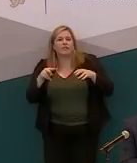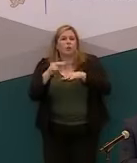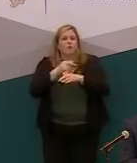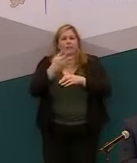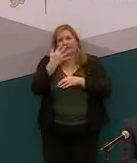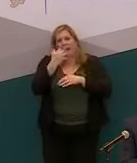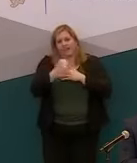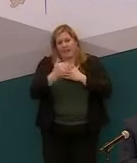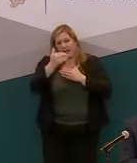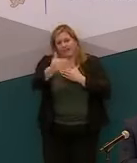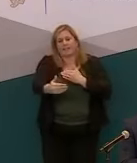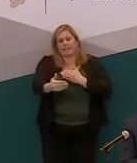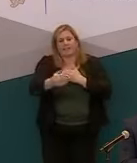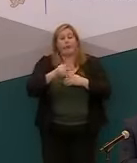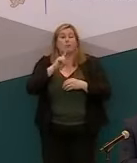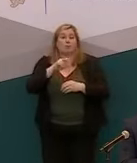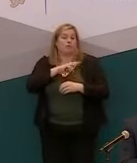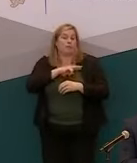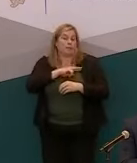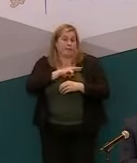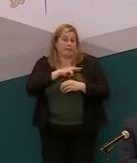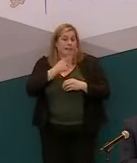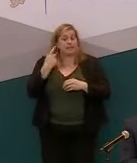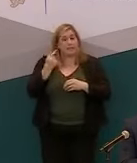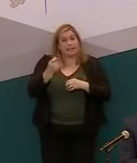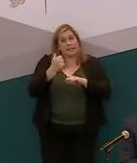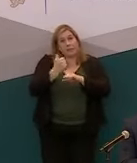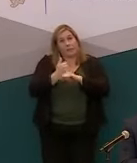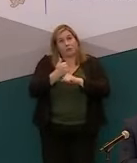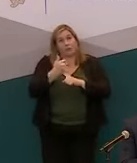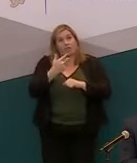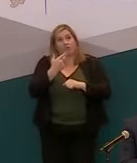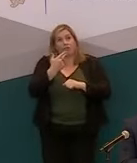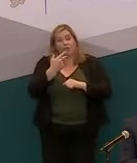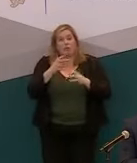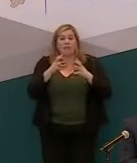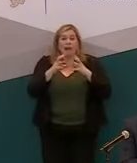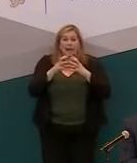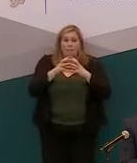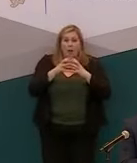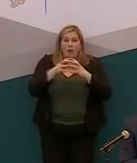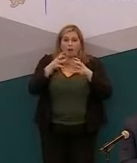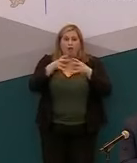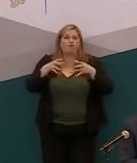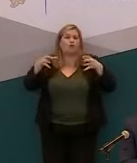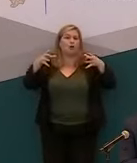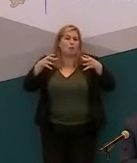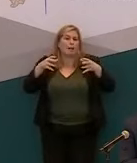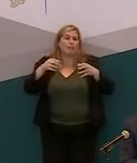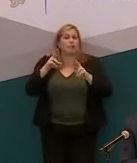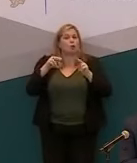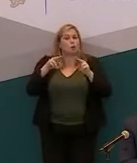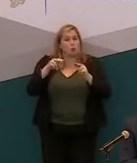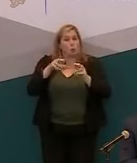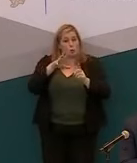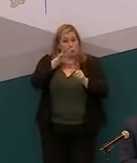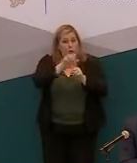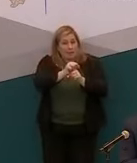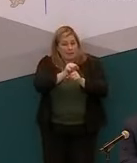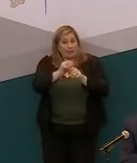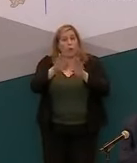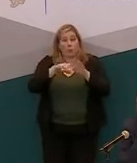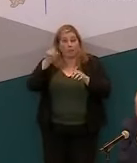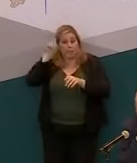And the takeaway message here is that since about the 3rd of April, the growth rate in new cases with those German